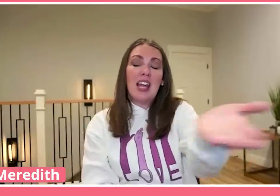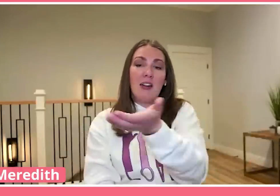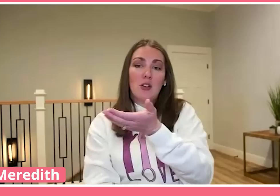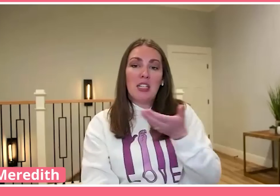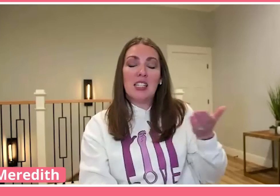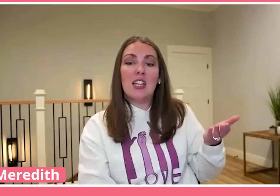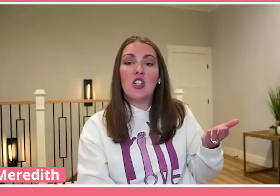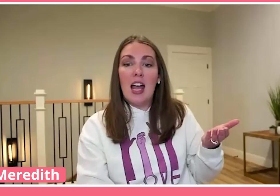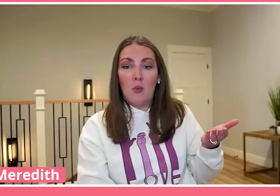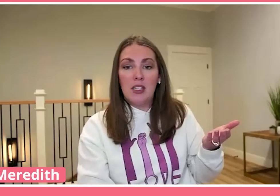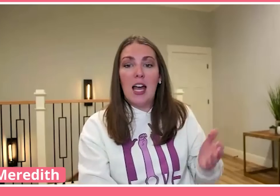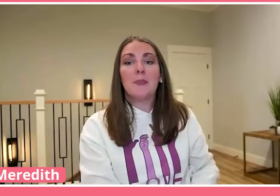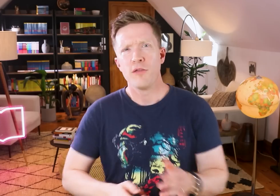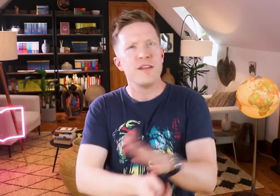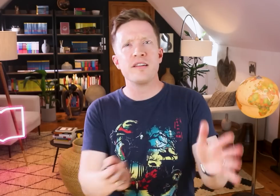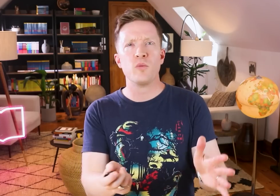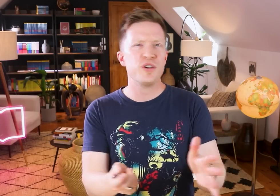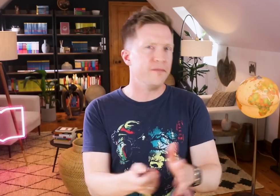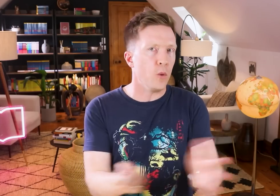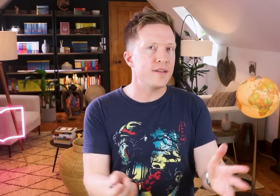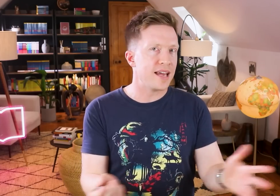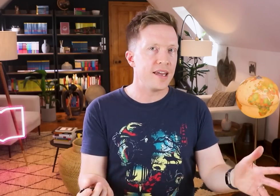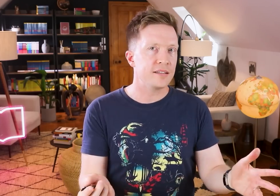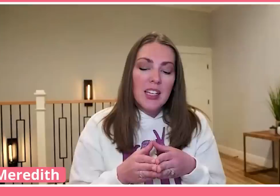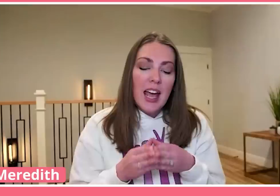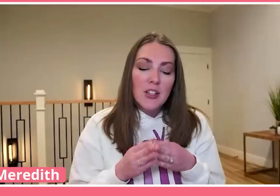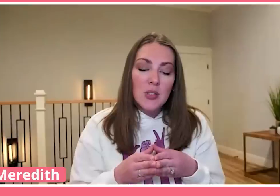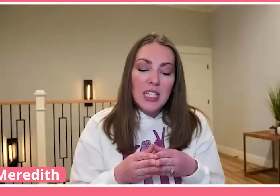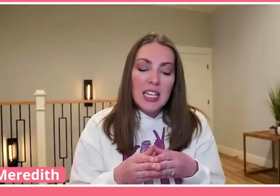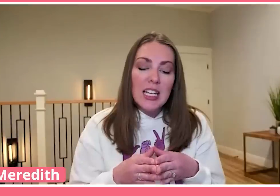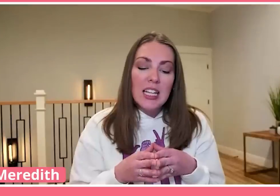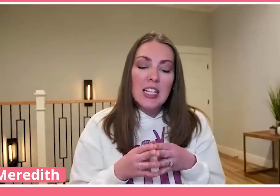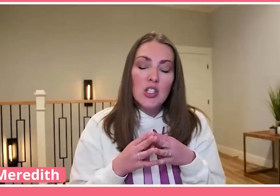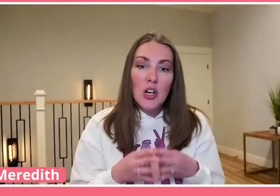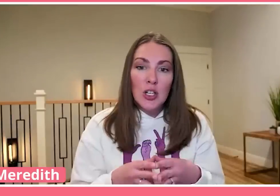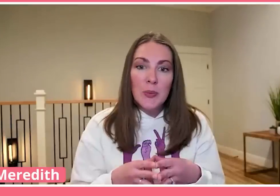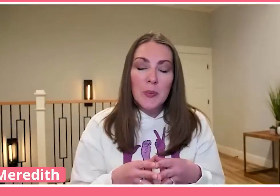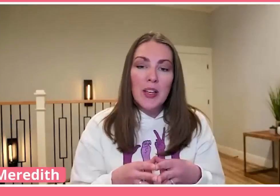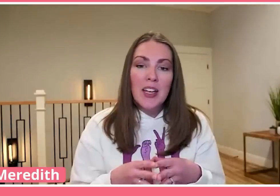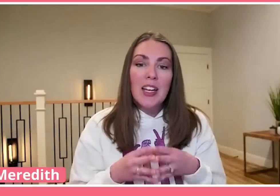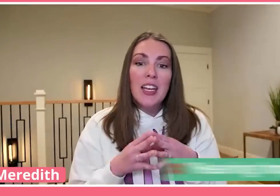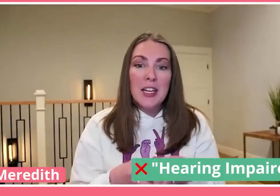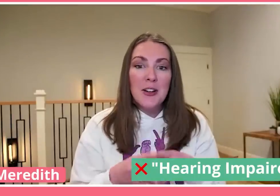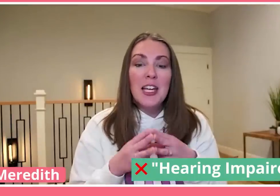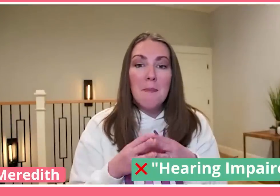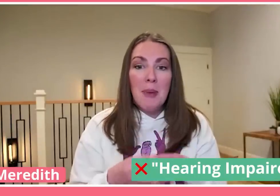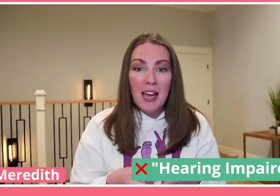everybody's attention at one time. Are there any things that we should avoid saying? Actually, the term hearing impaired